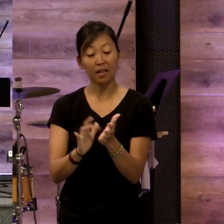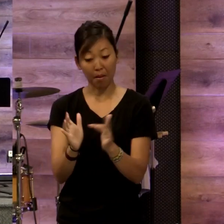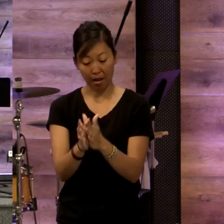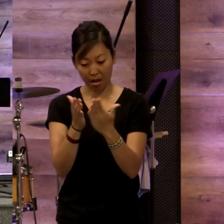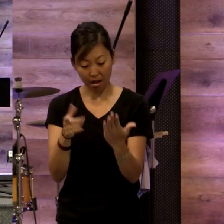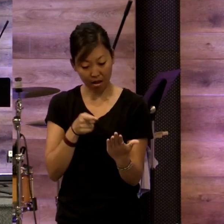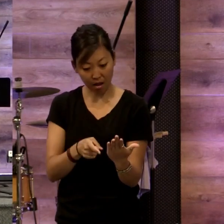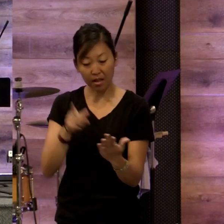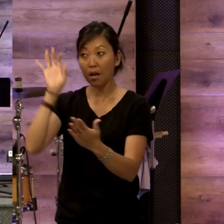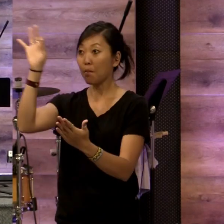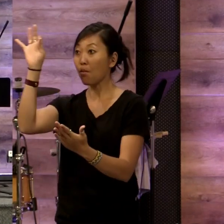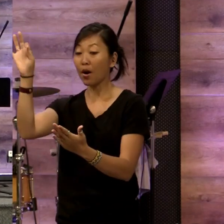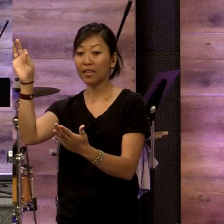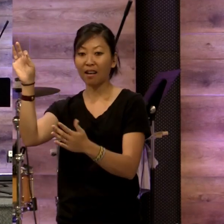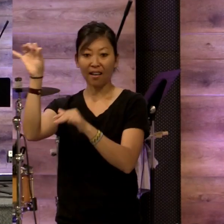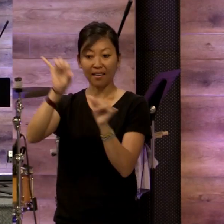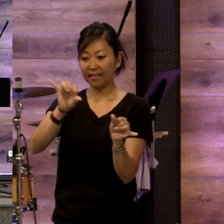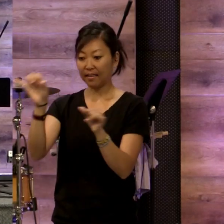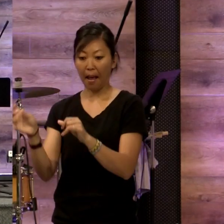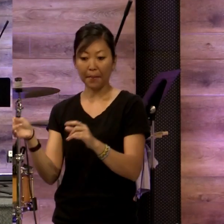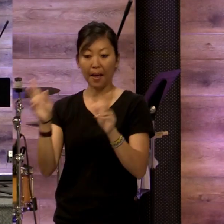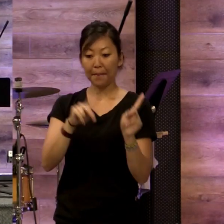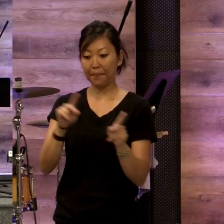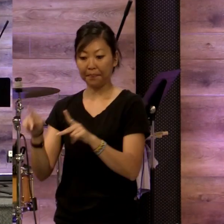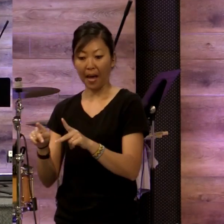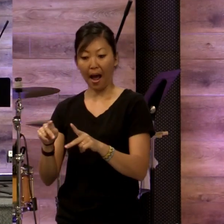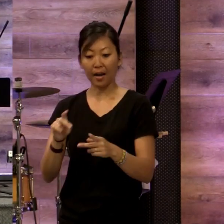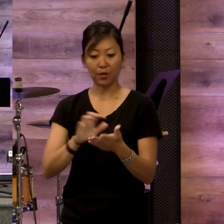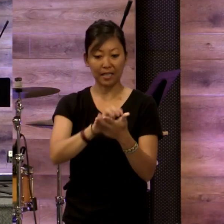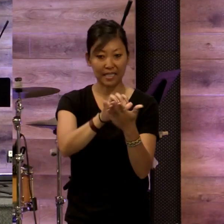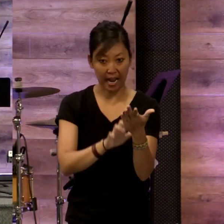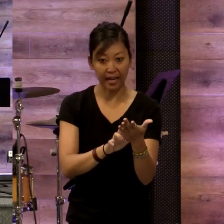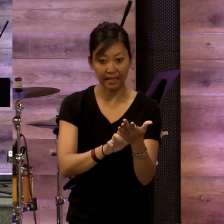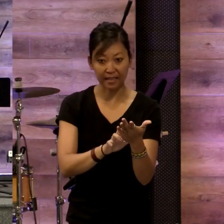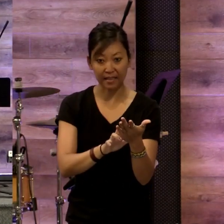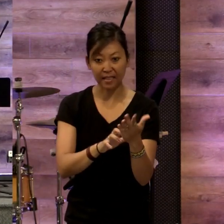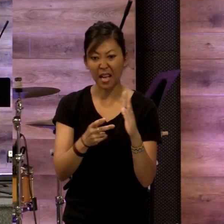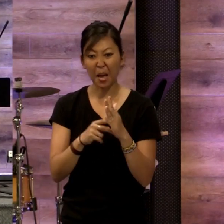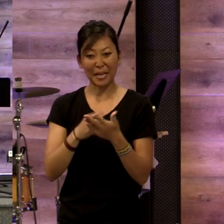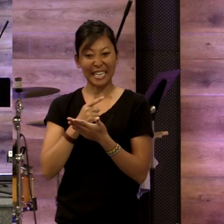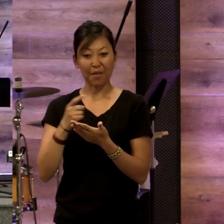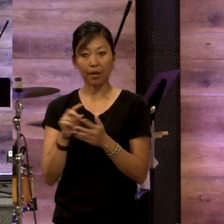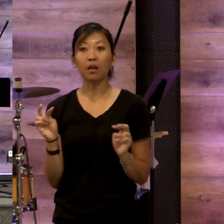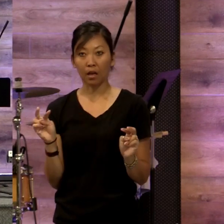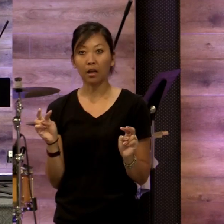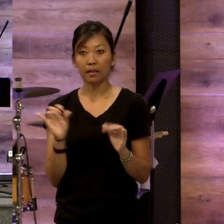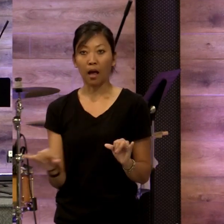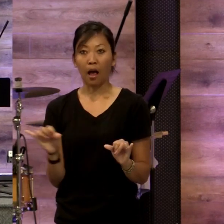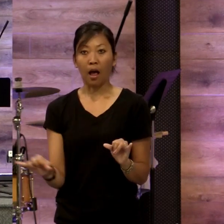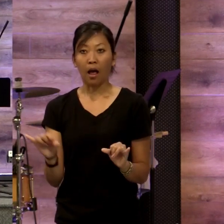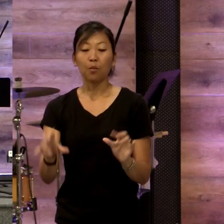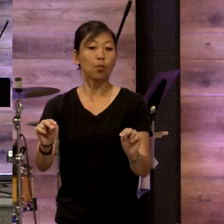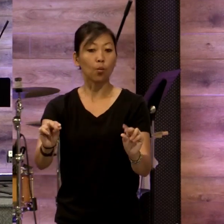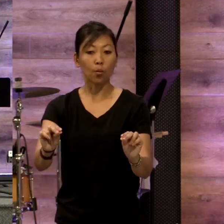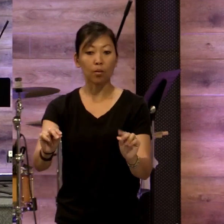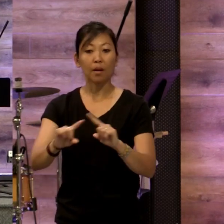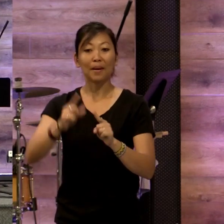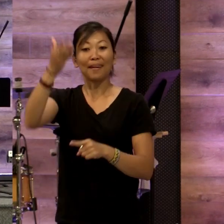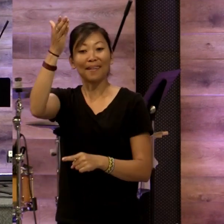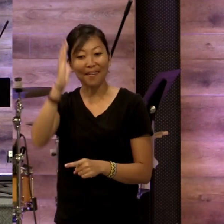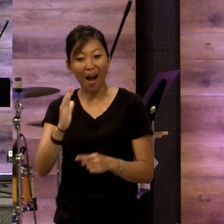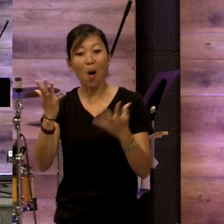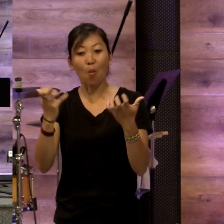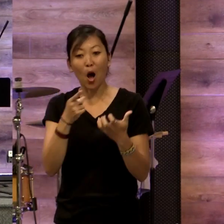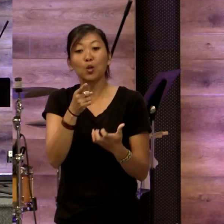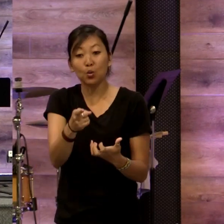of the text. Not because that's exactly what you needed to hear every given Sunday. It's not. But because God wants you to